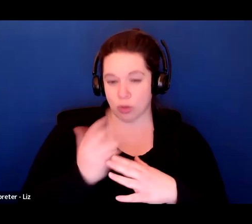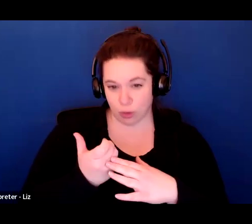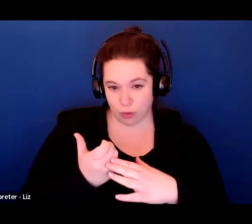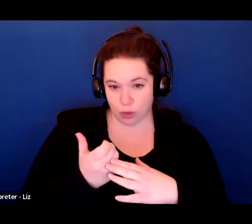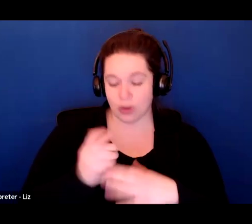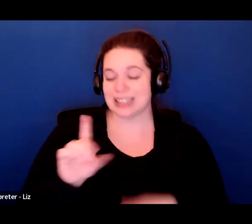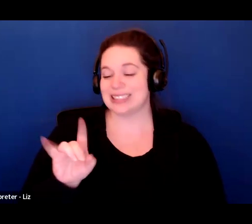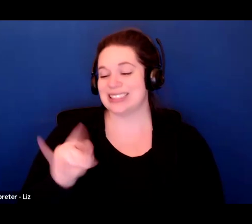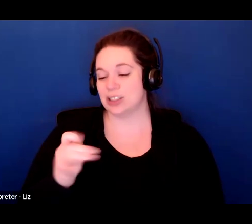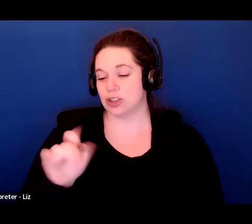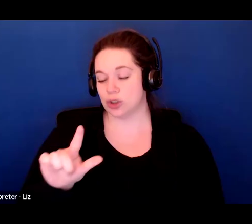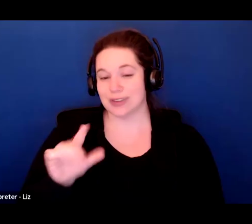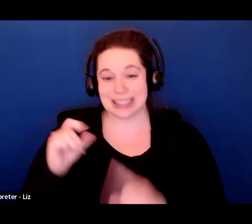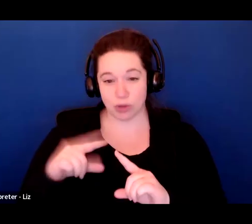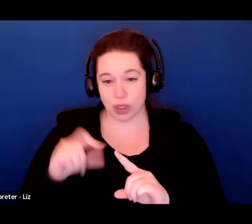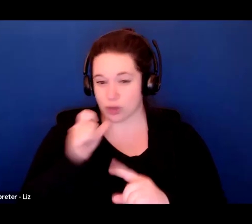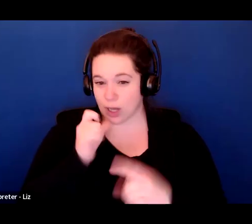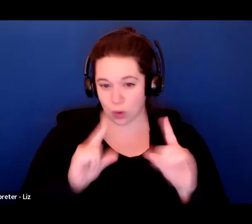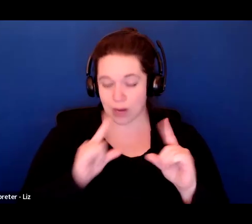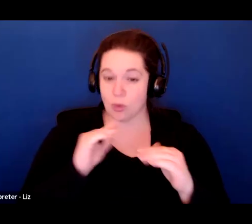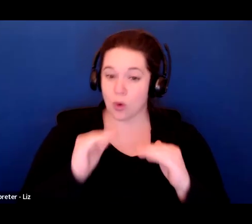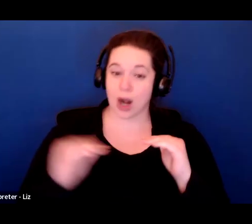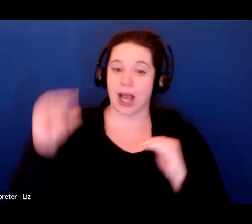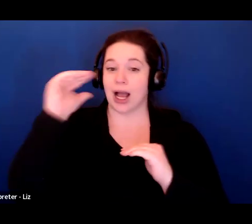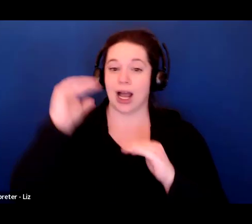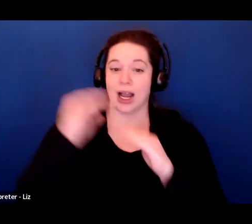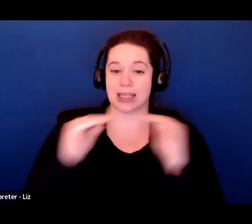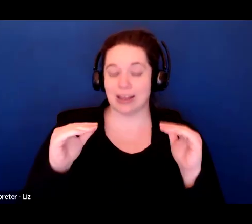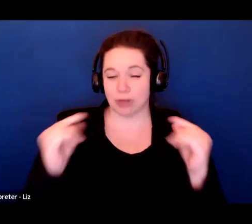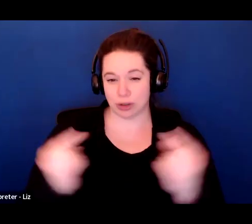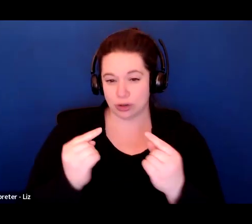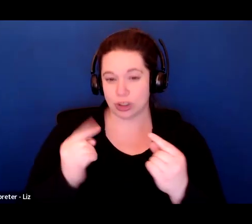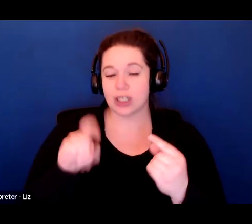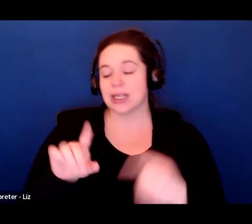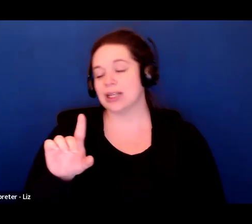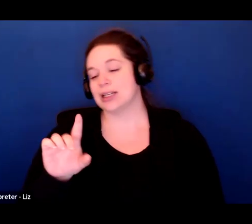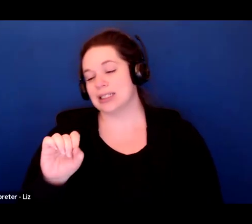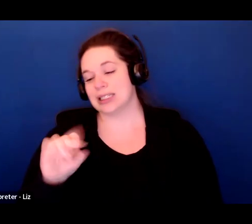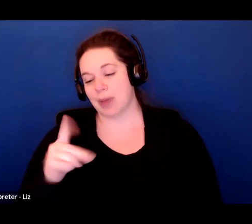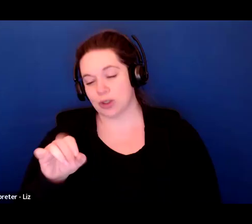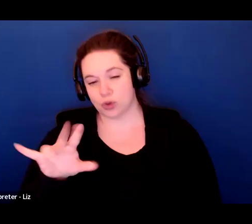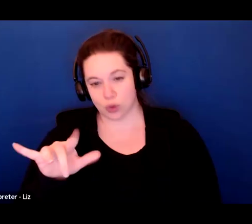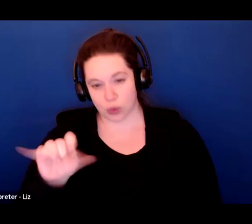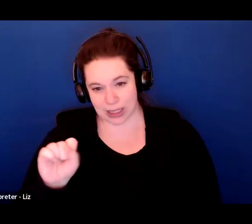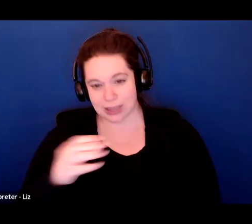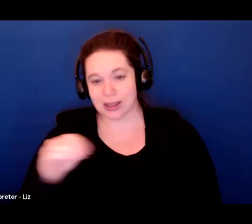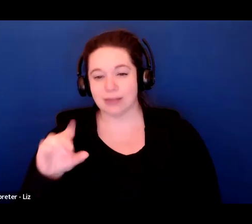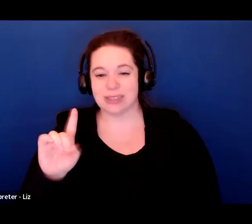have a higher level injury, then you need to do the suppositories and digital stimulation. And so